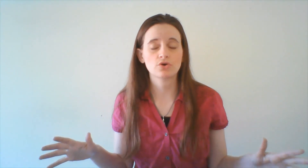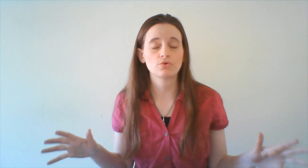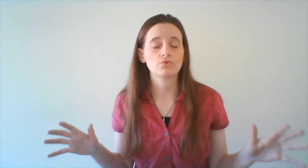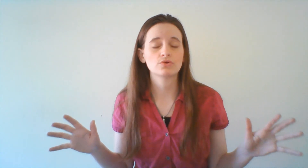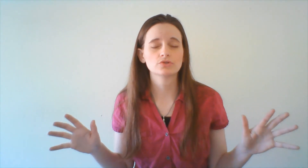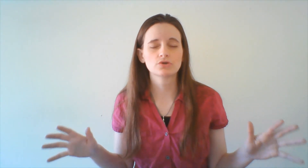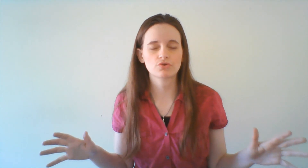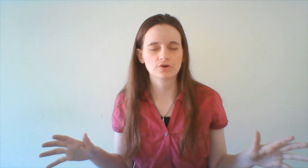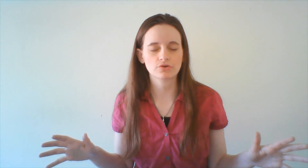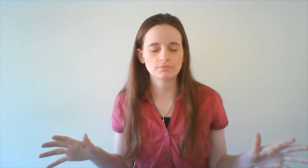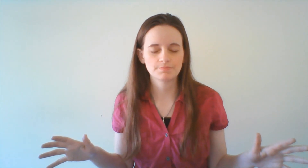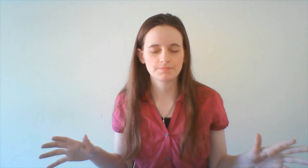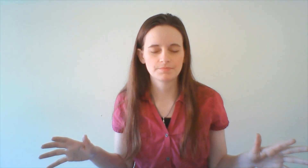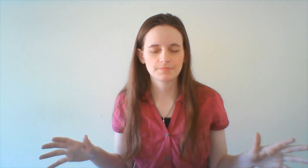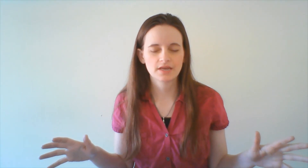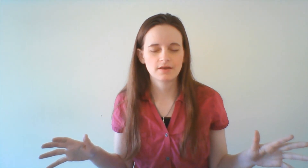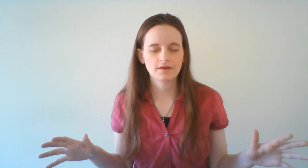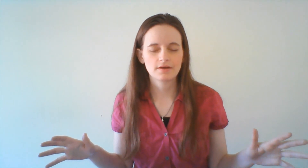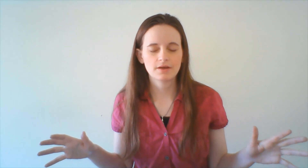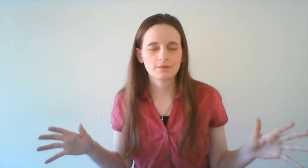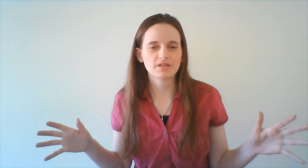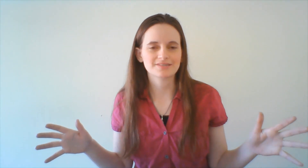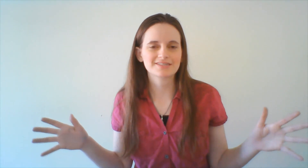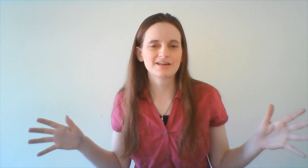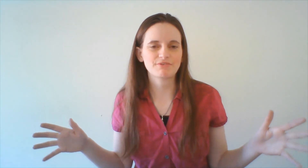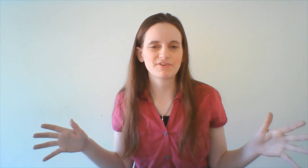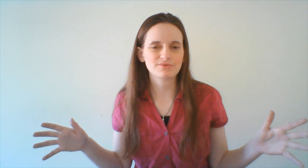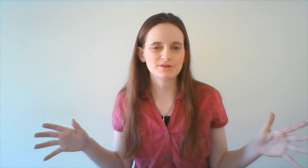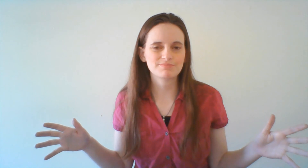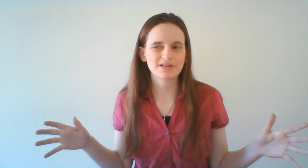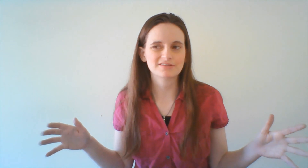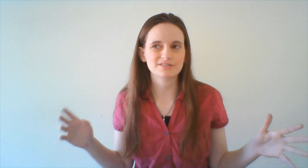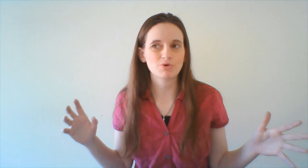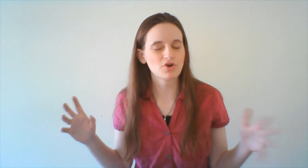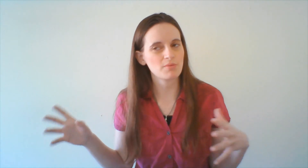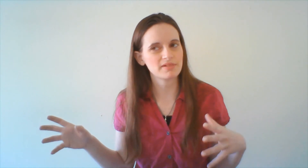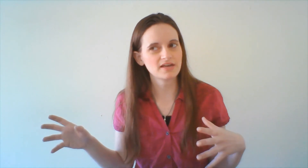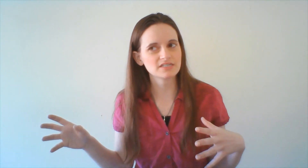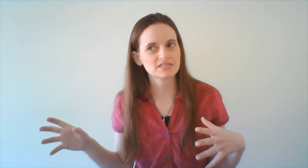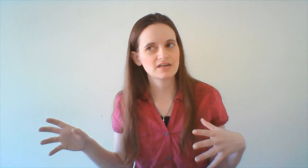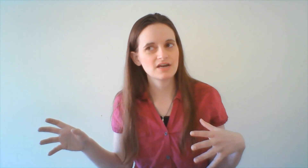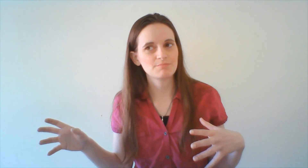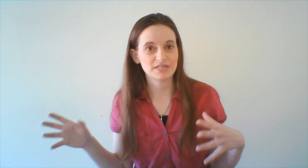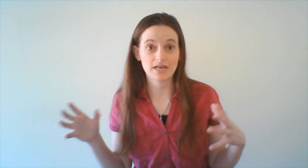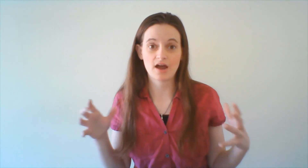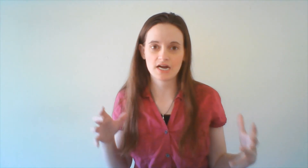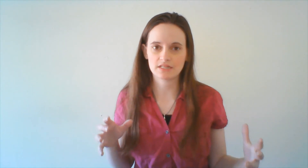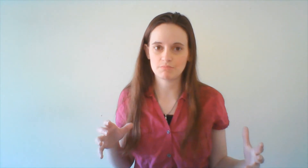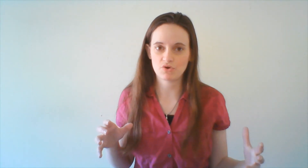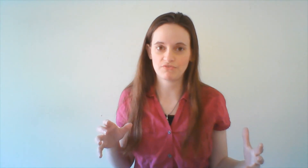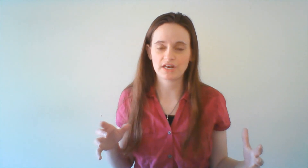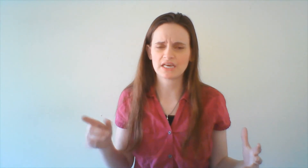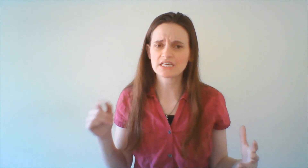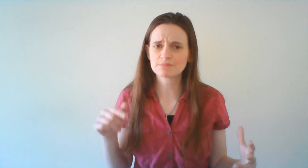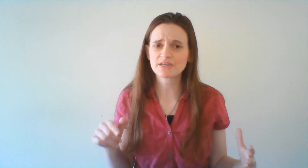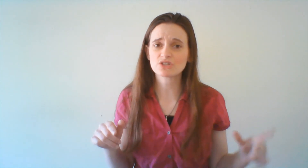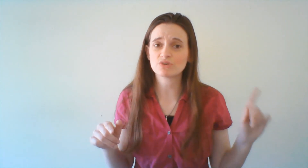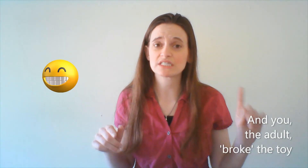so critical. And plus, it's kind of a fun one because it's more complex, but it's highly motivating, especially when something